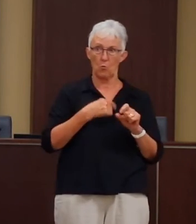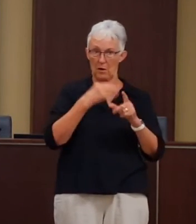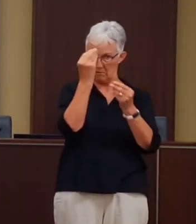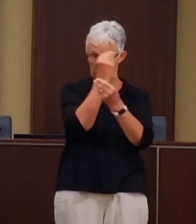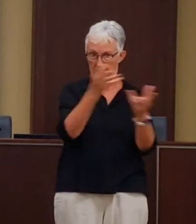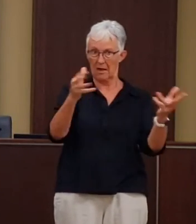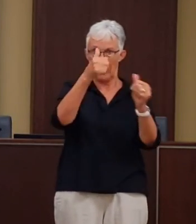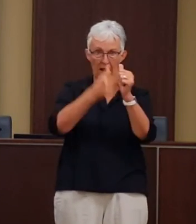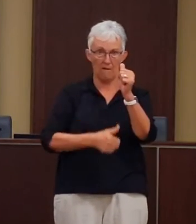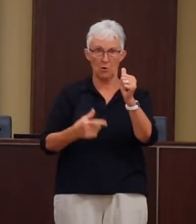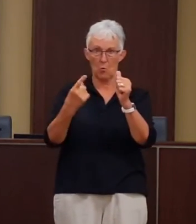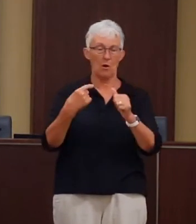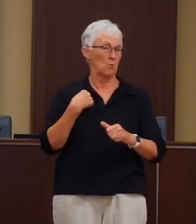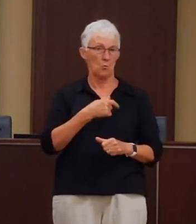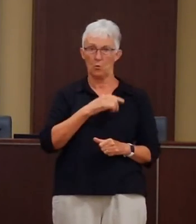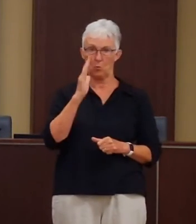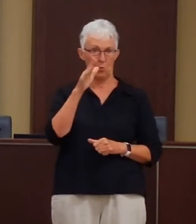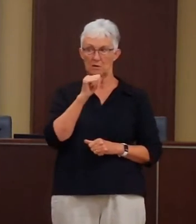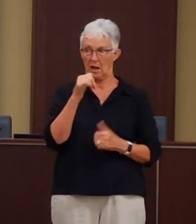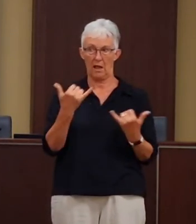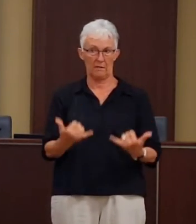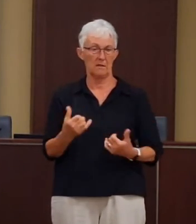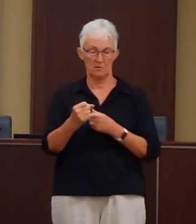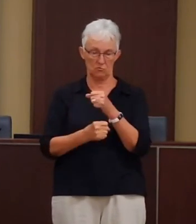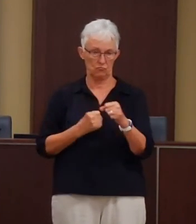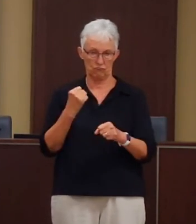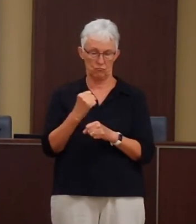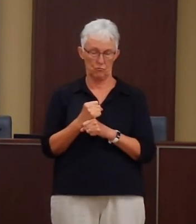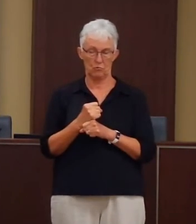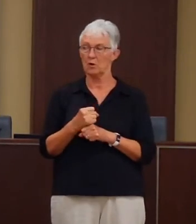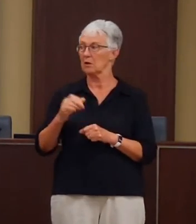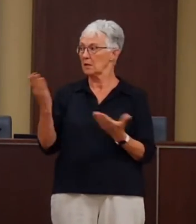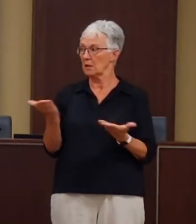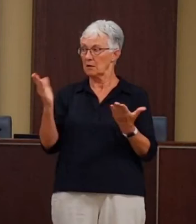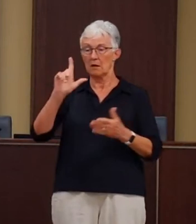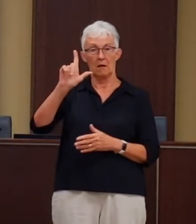case numbers across Lincoln Public Schools with our dashboard online.